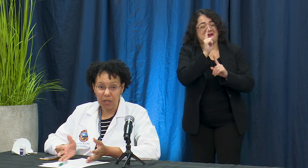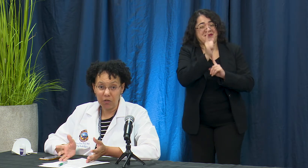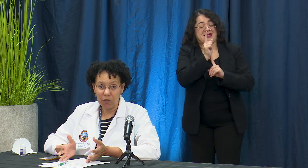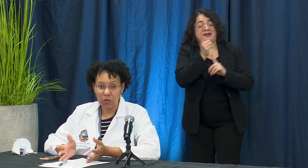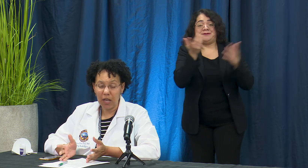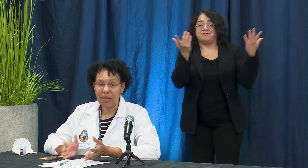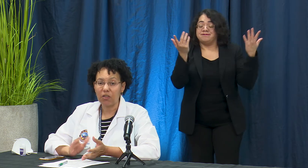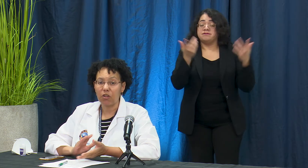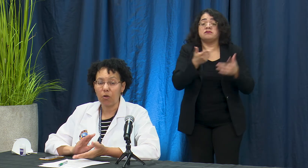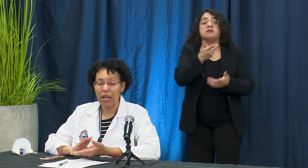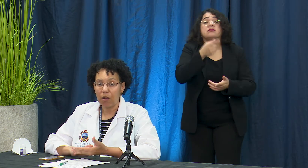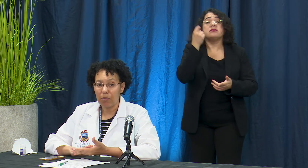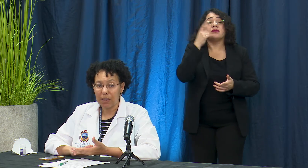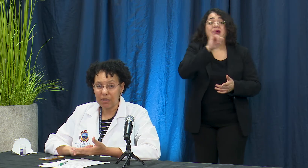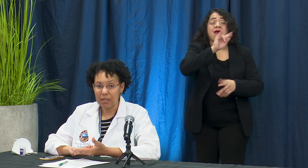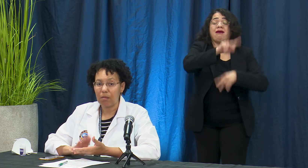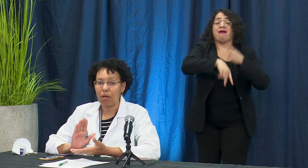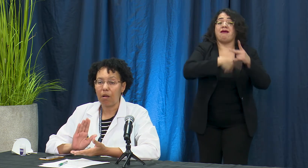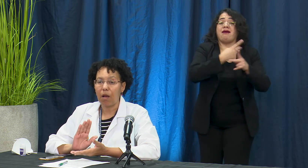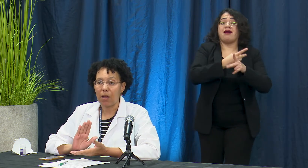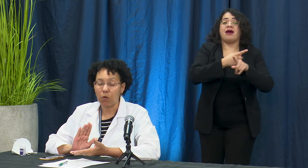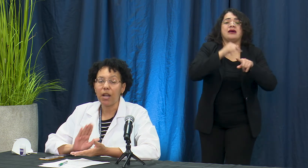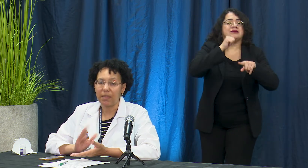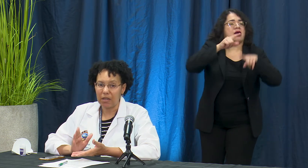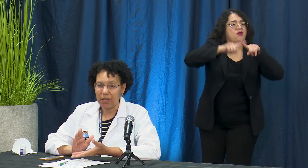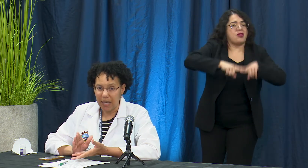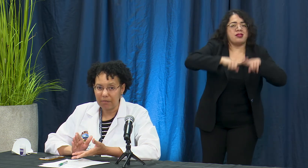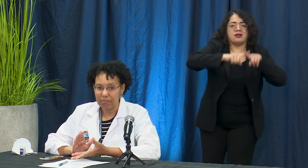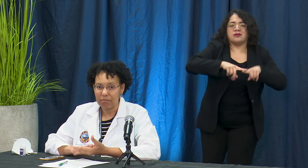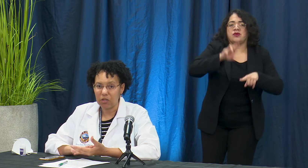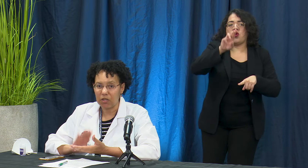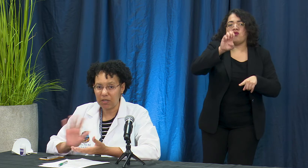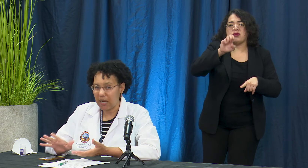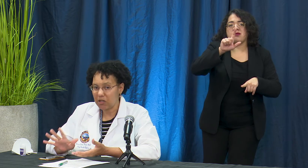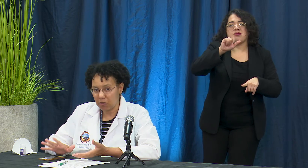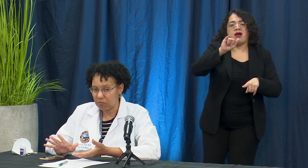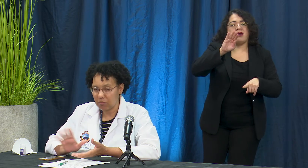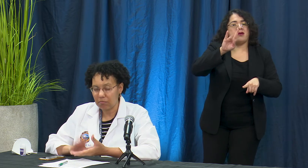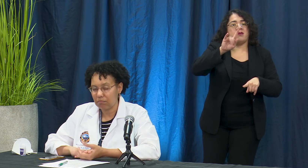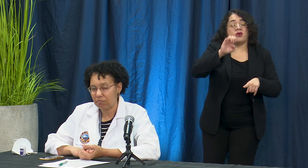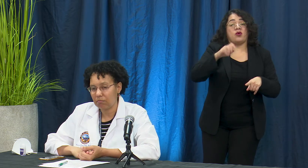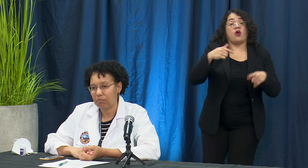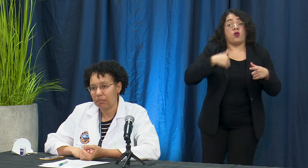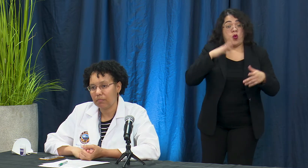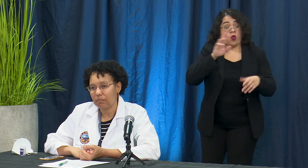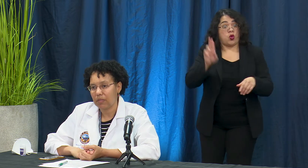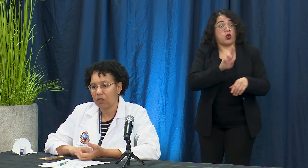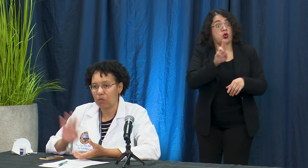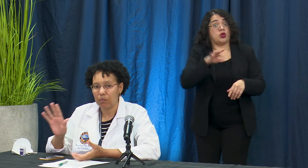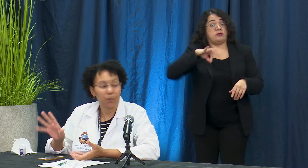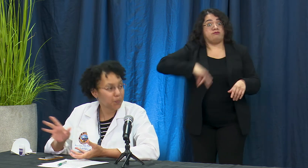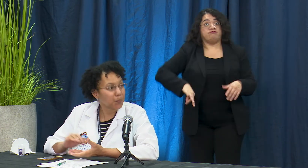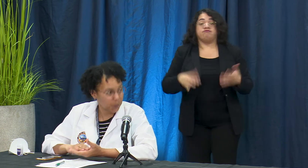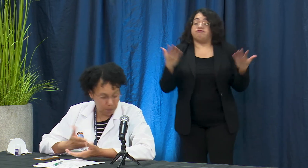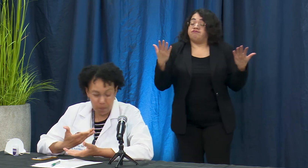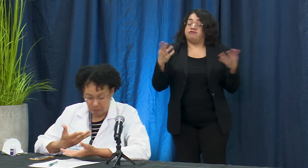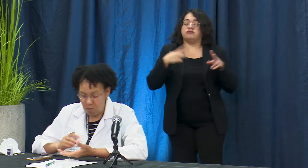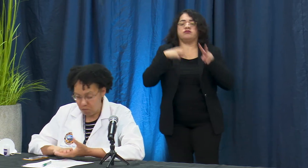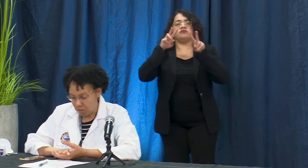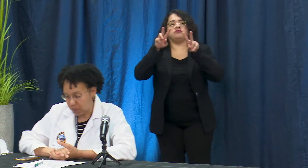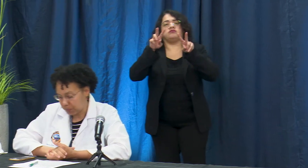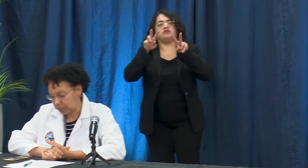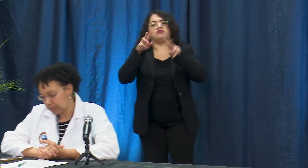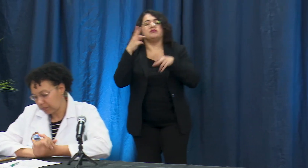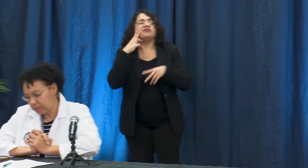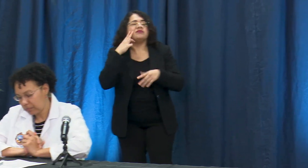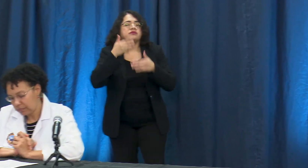going to be useful. I think they're going to help us. We're not there yet. So just stay tuned. And I think one of our concerns on